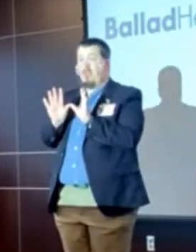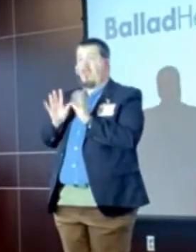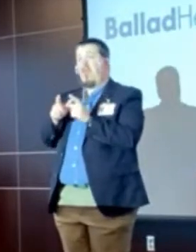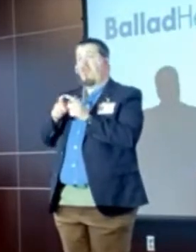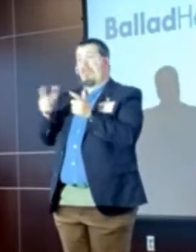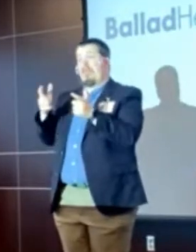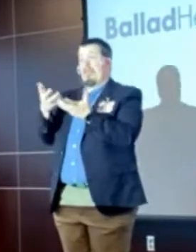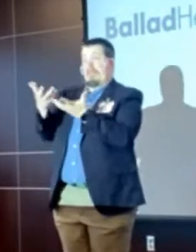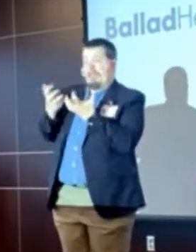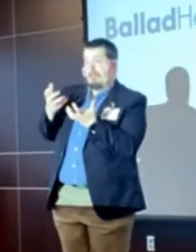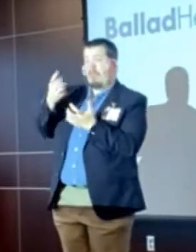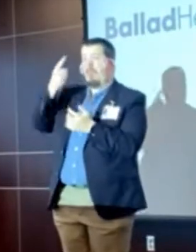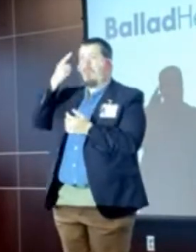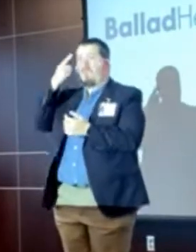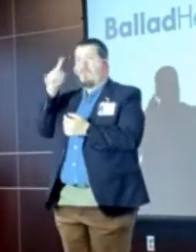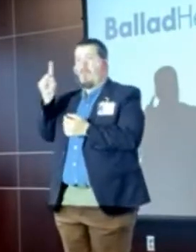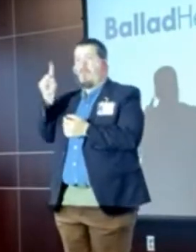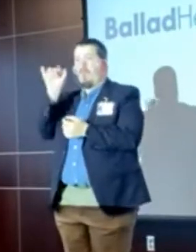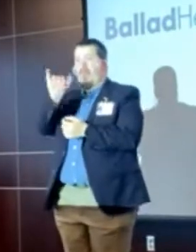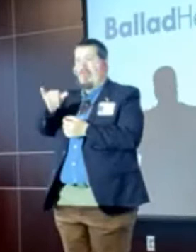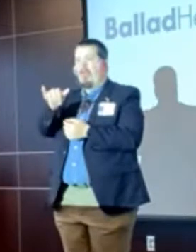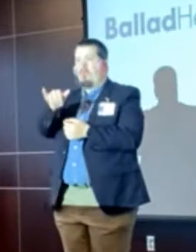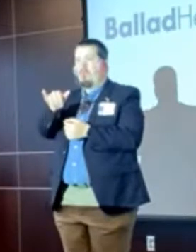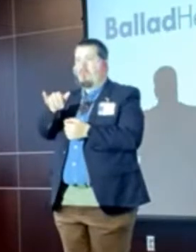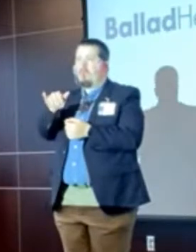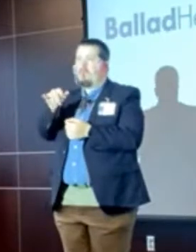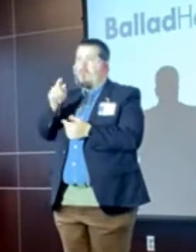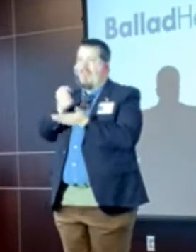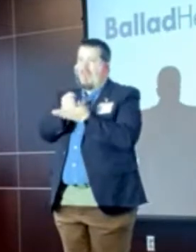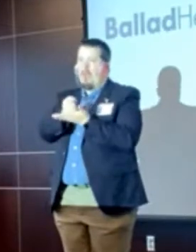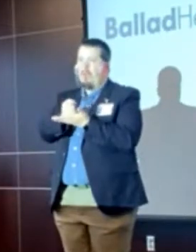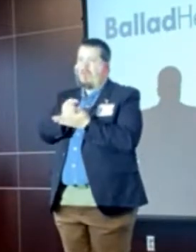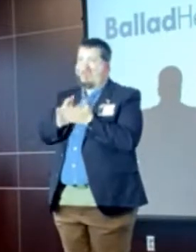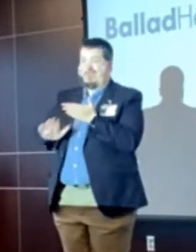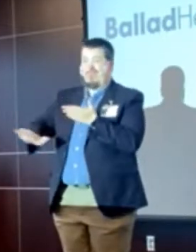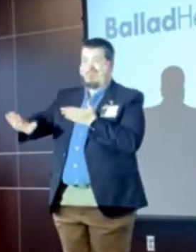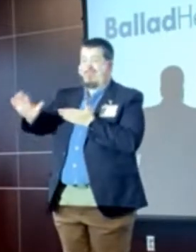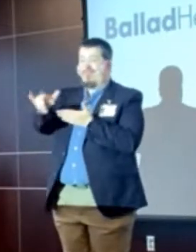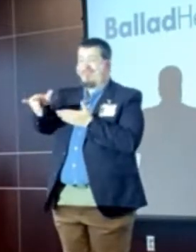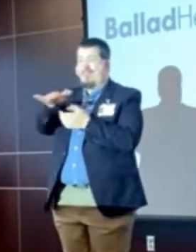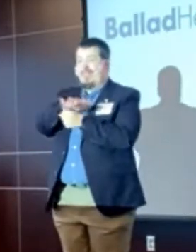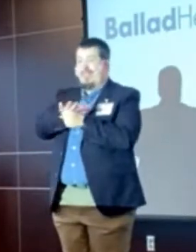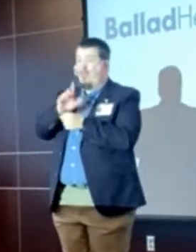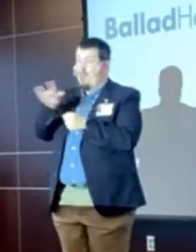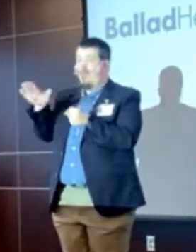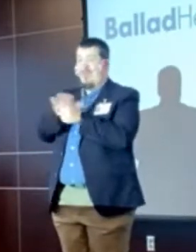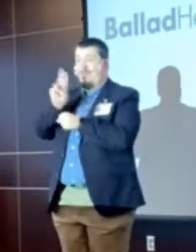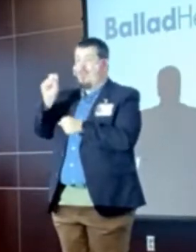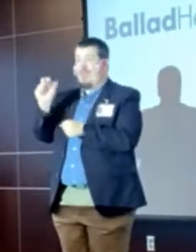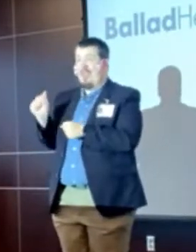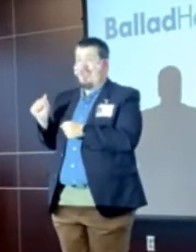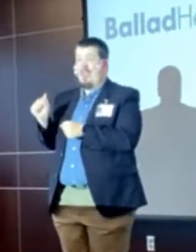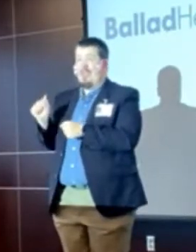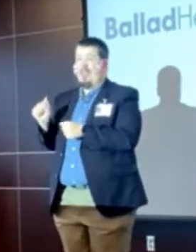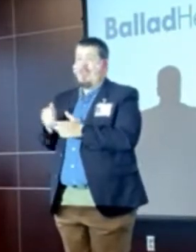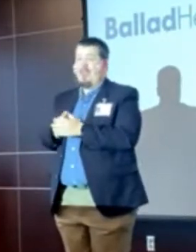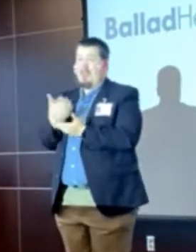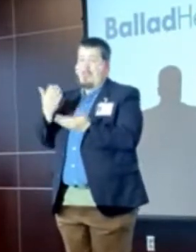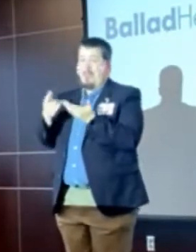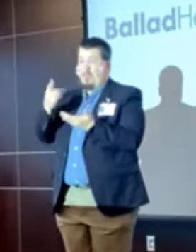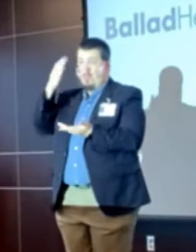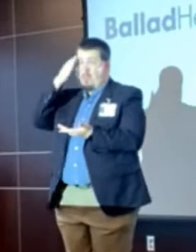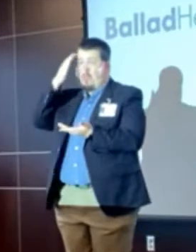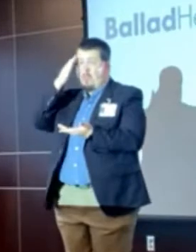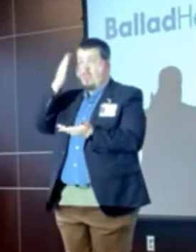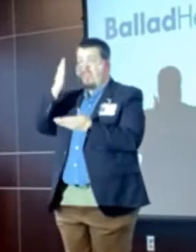large demand for this therapy across the really United States. You may be